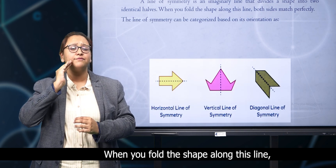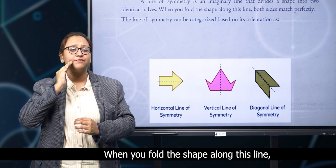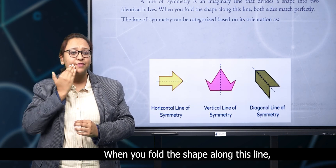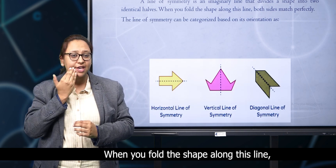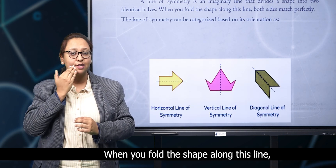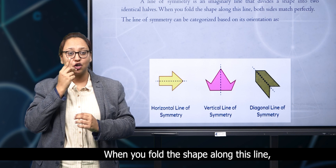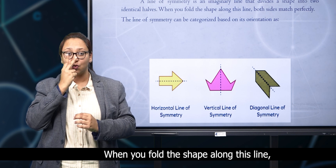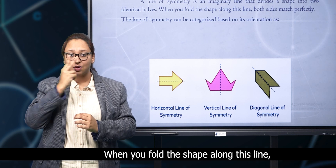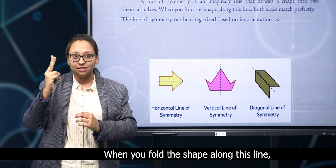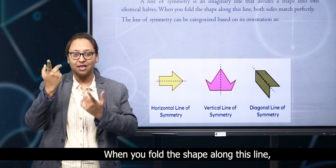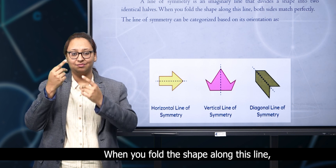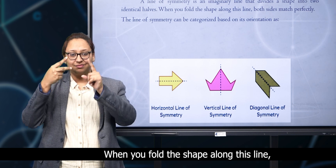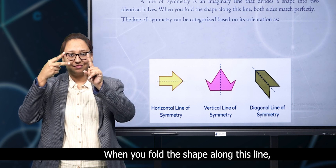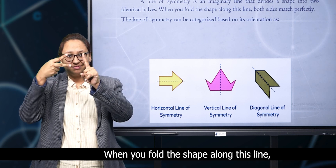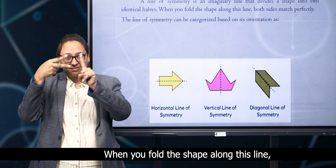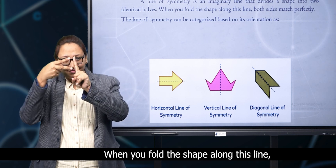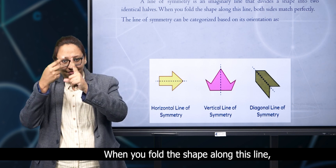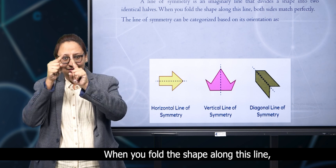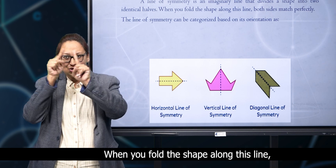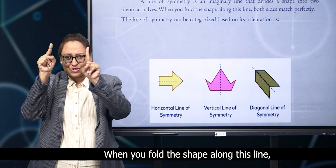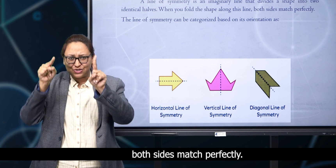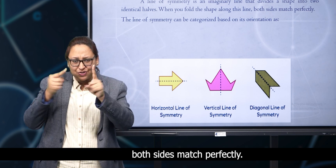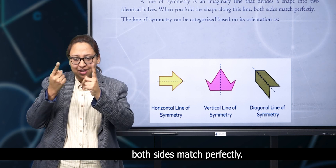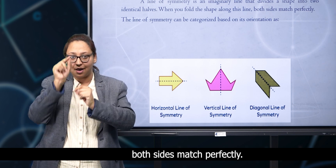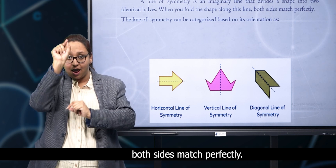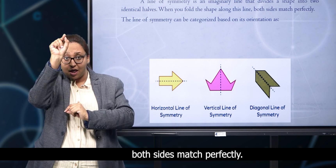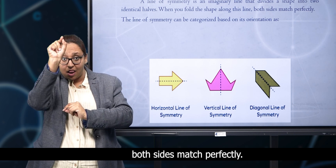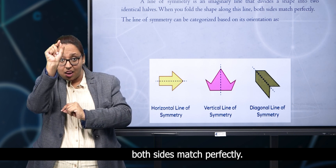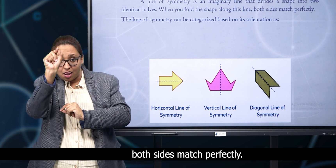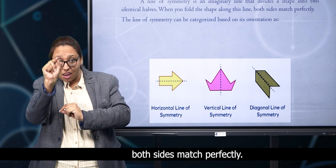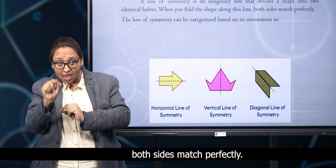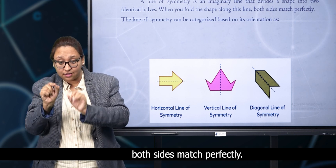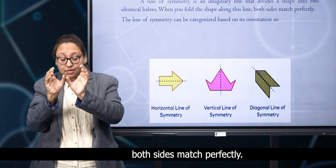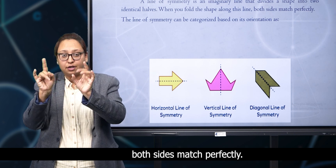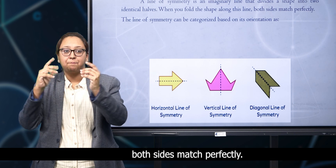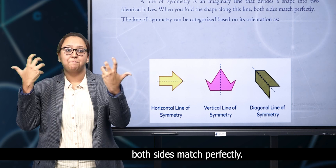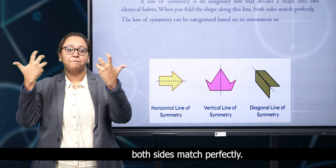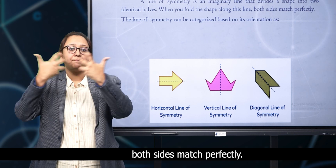you fold the shape along this line, both sides match perfectly.